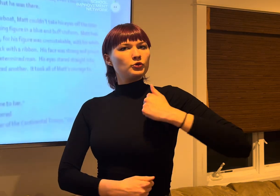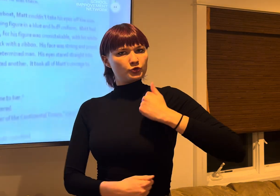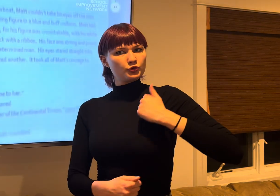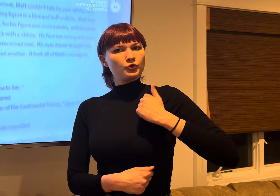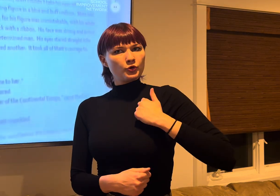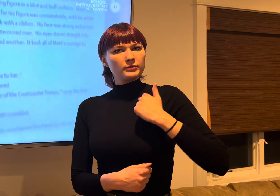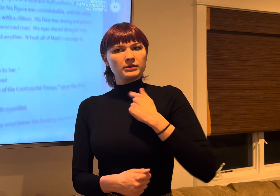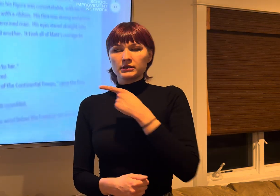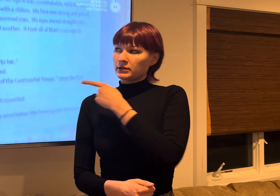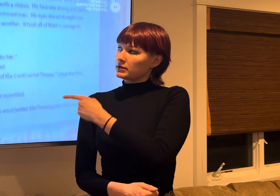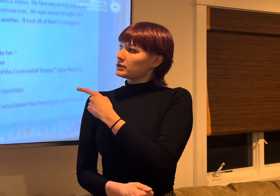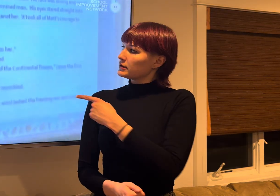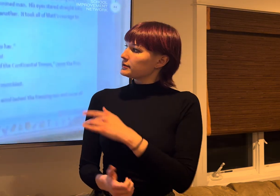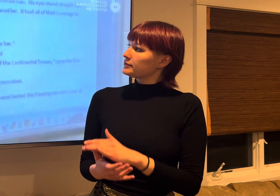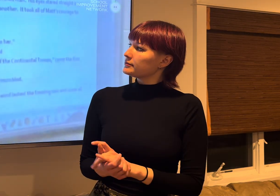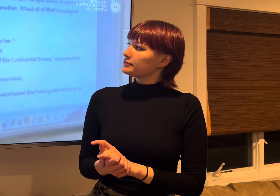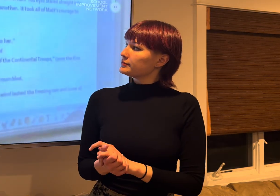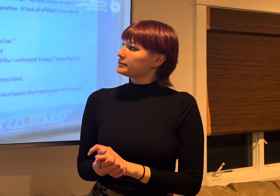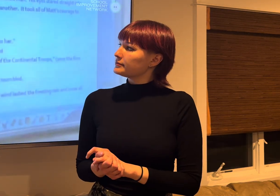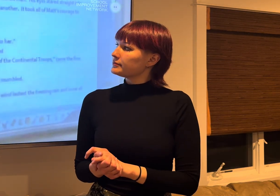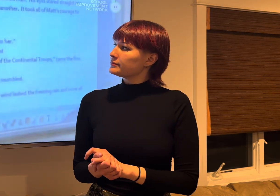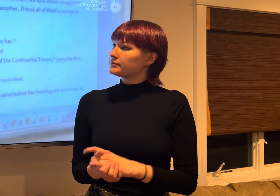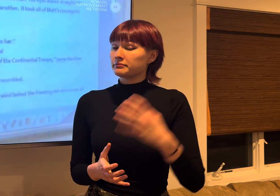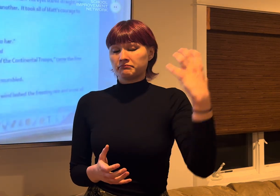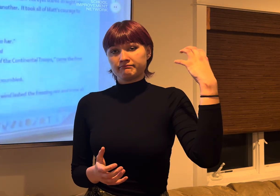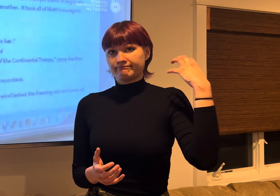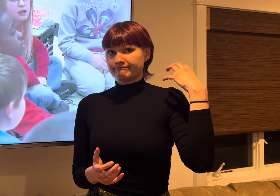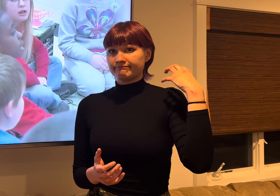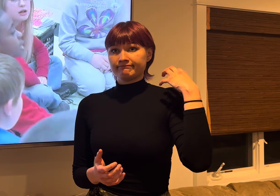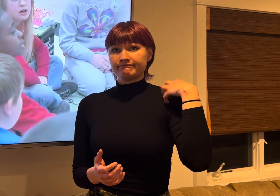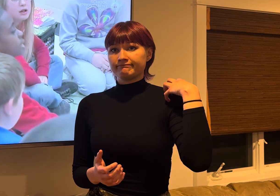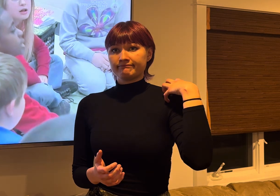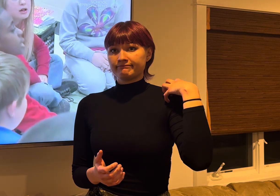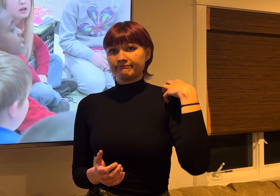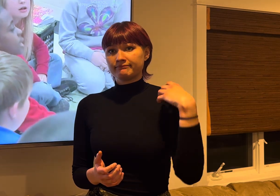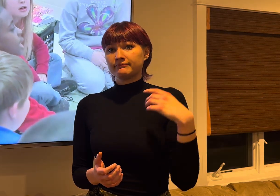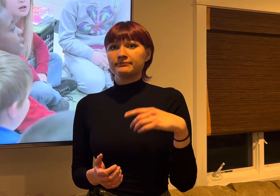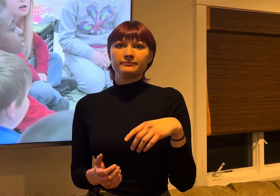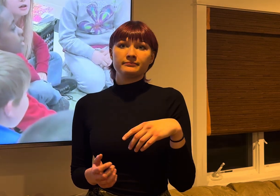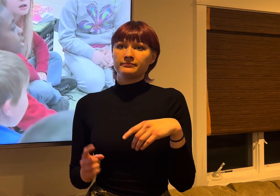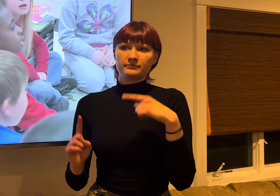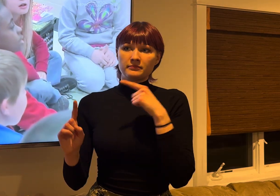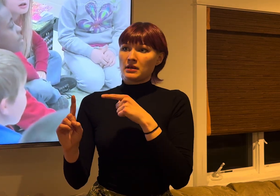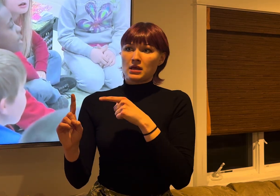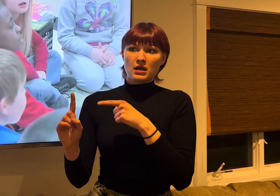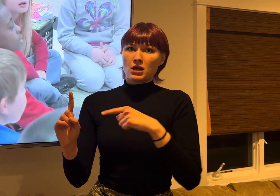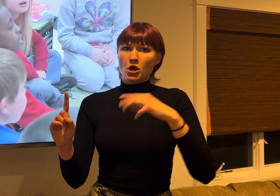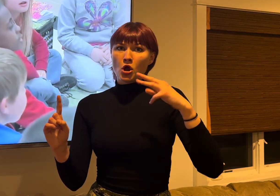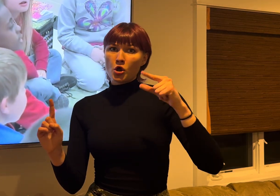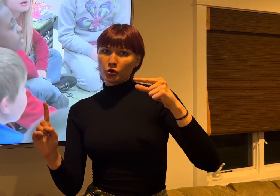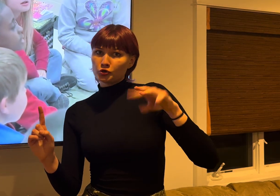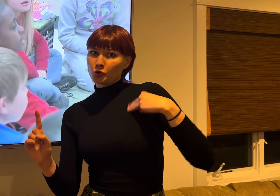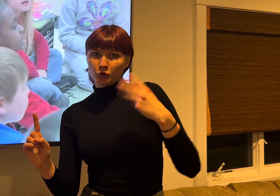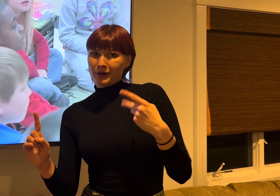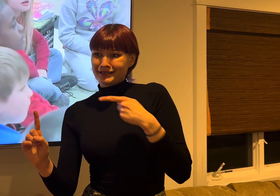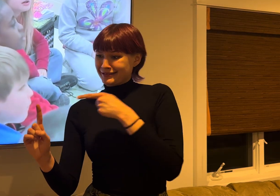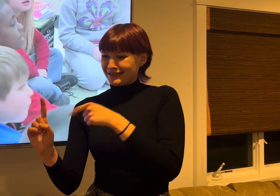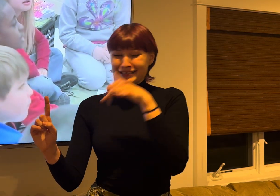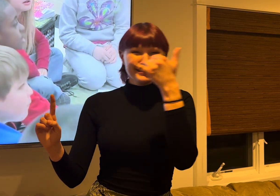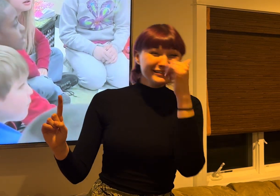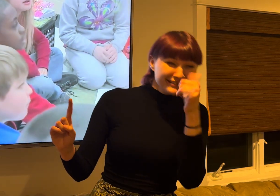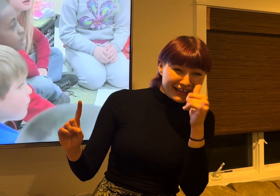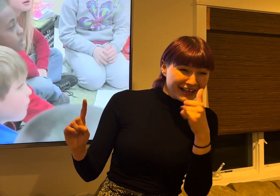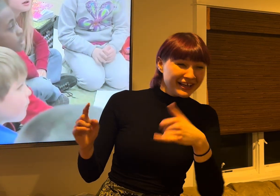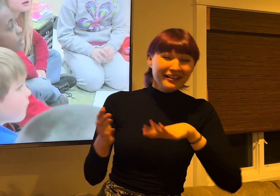like General George Washington is not somebody who's like silly and nice. It's like he's somebody who's serious and needs to